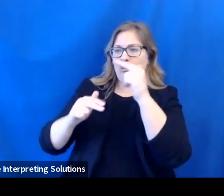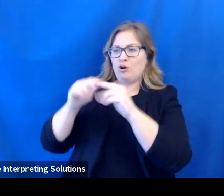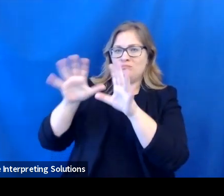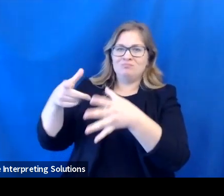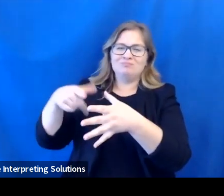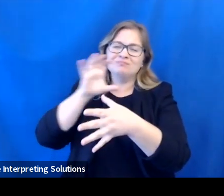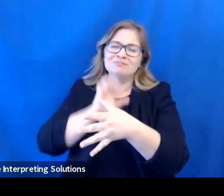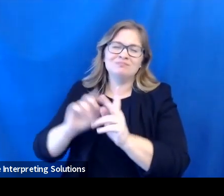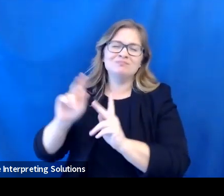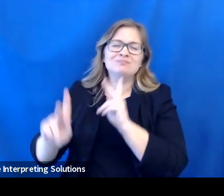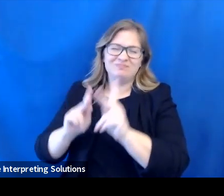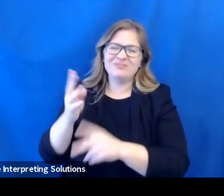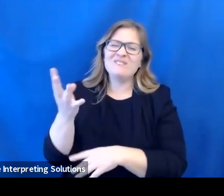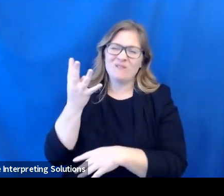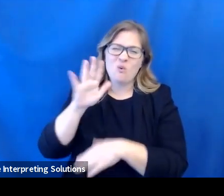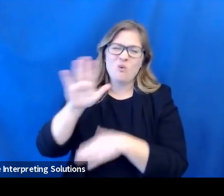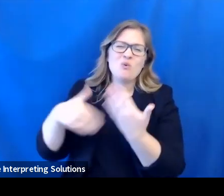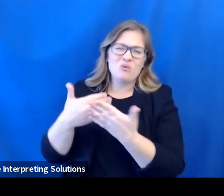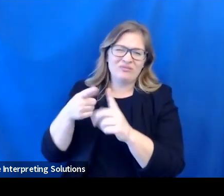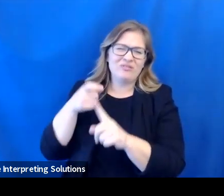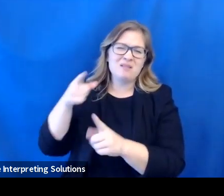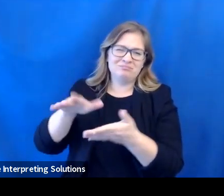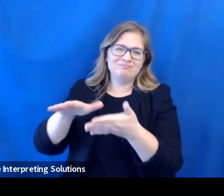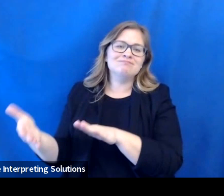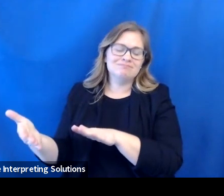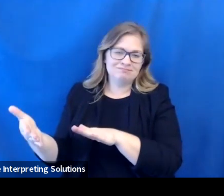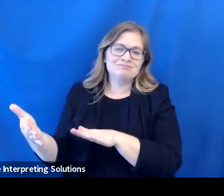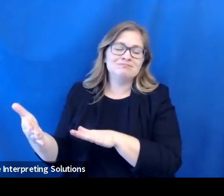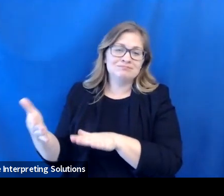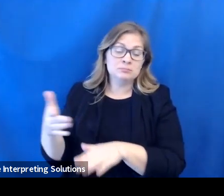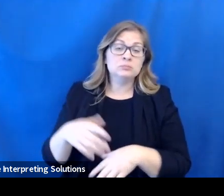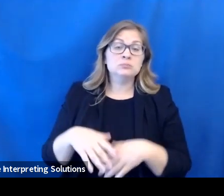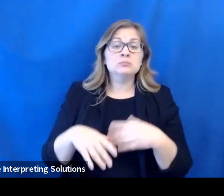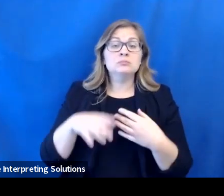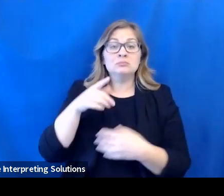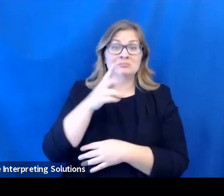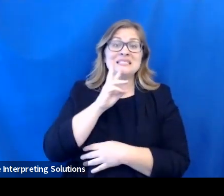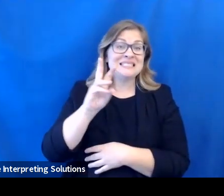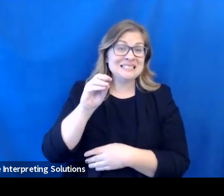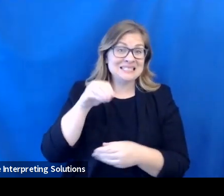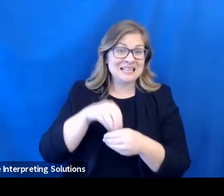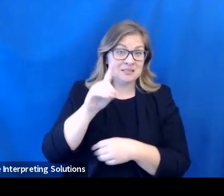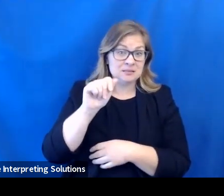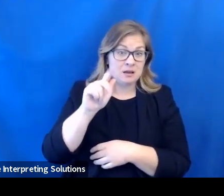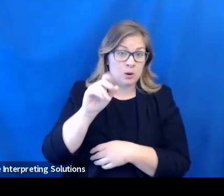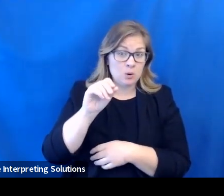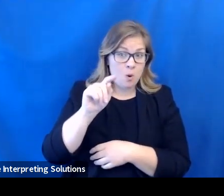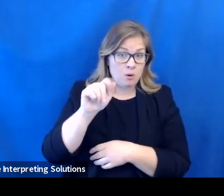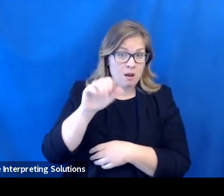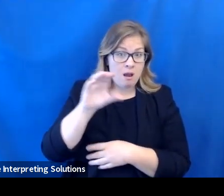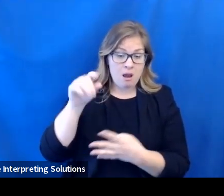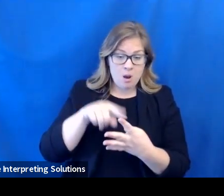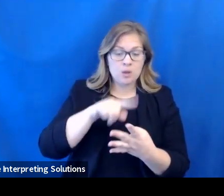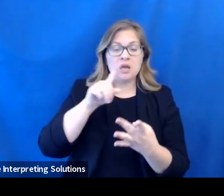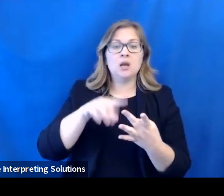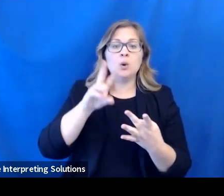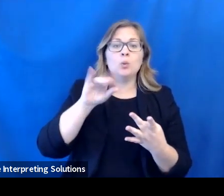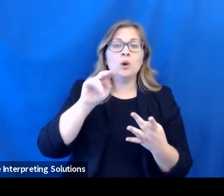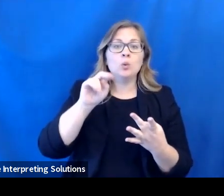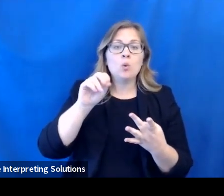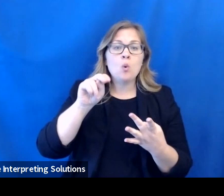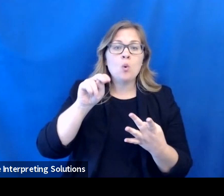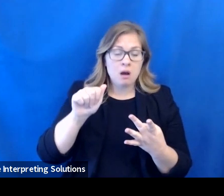was a Dakota County resident in their 60s, a Winona County resident in their 90s, a Hennepin County resident